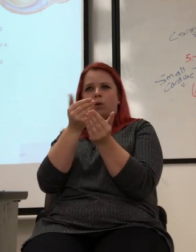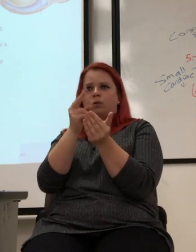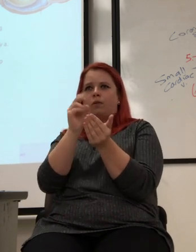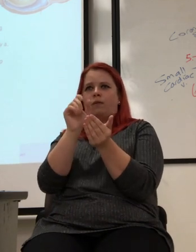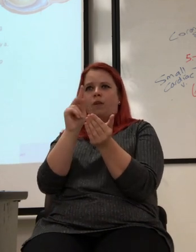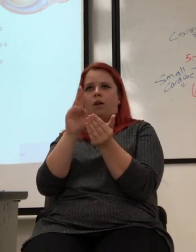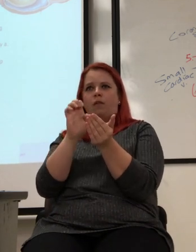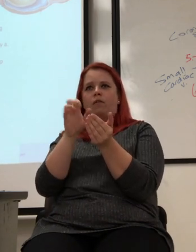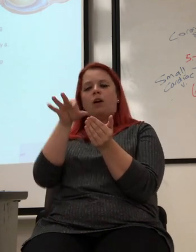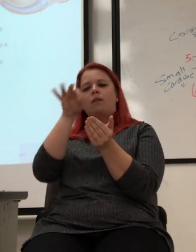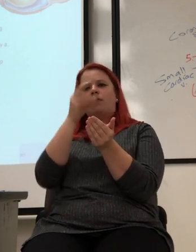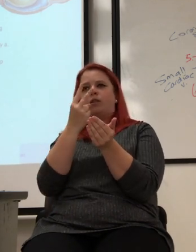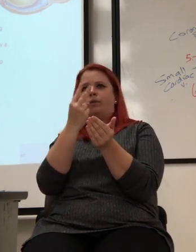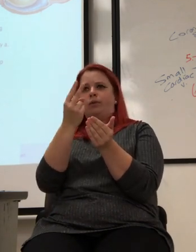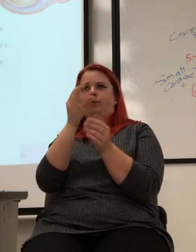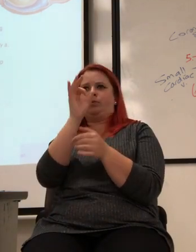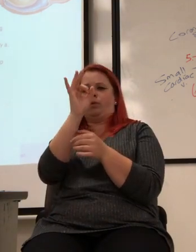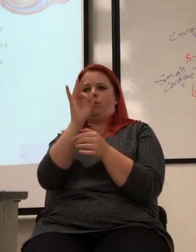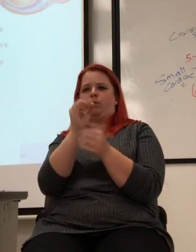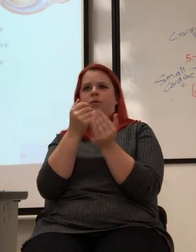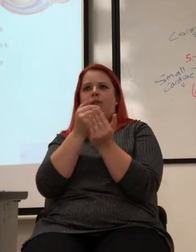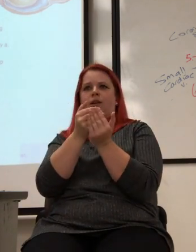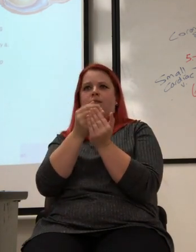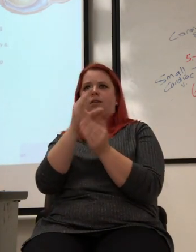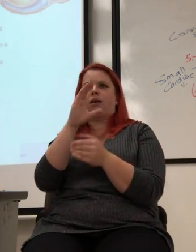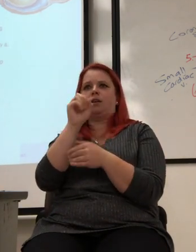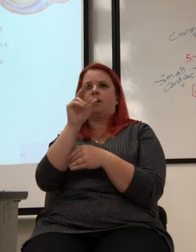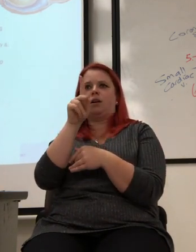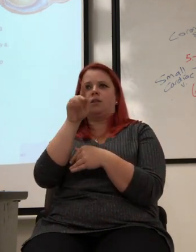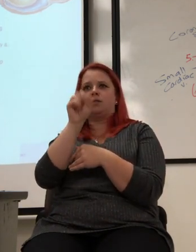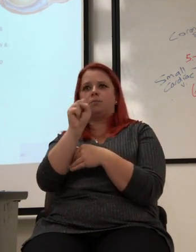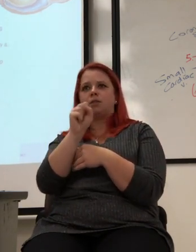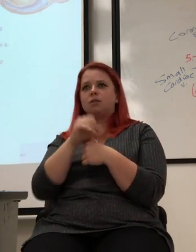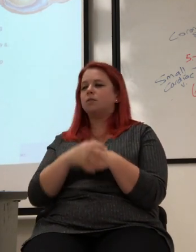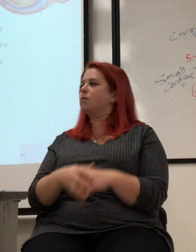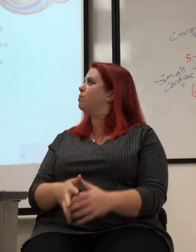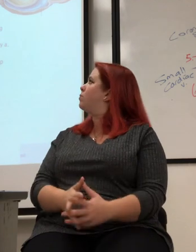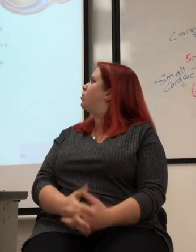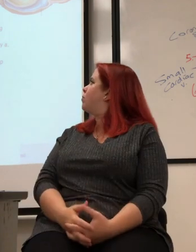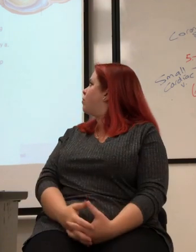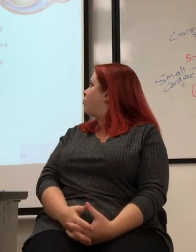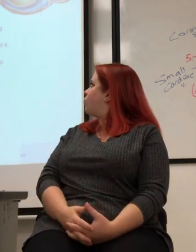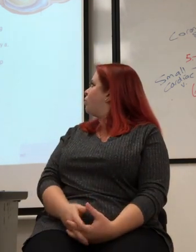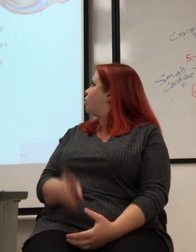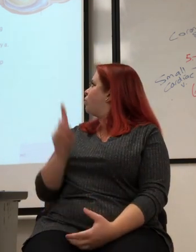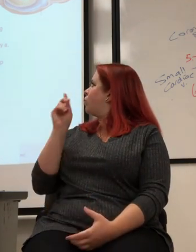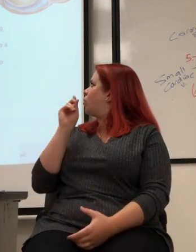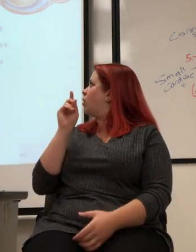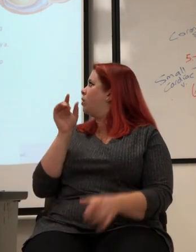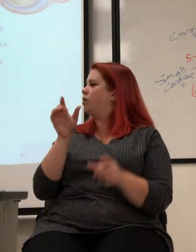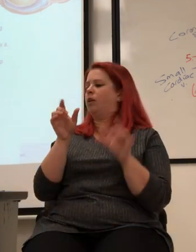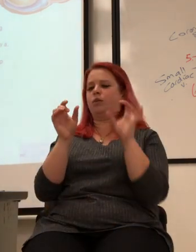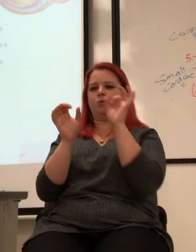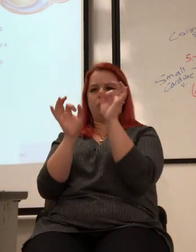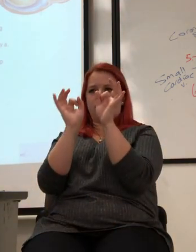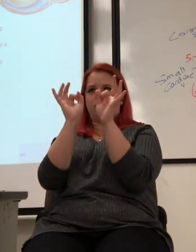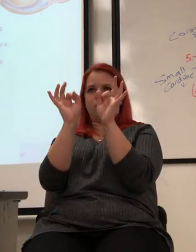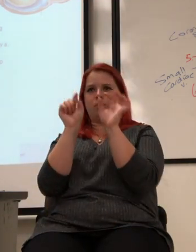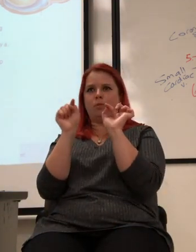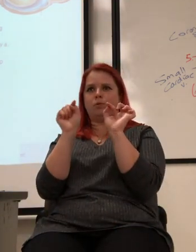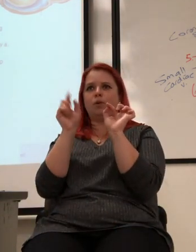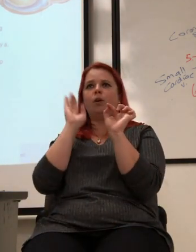two little holes next to the cusps. These are the cusps of the valve. Okay, those are the openings of the coronary